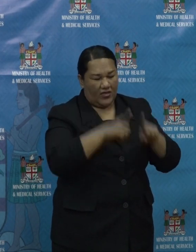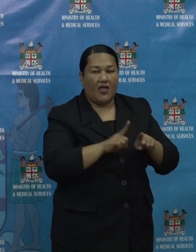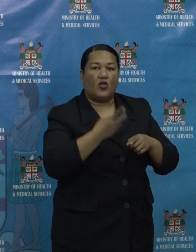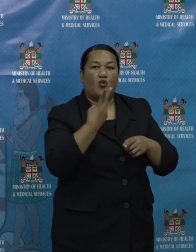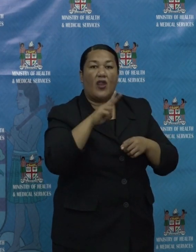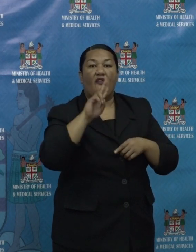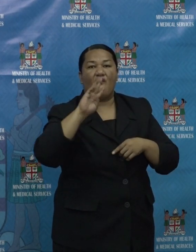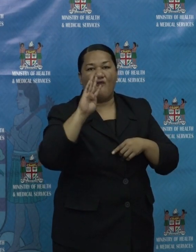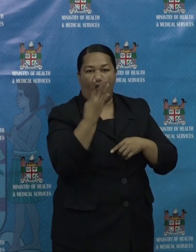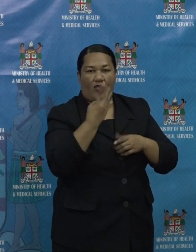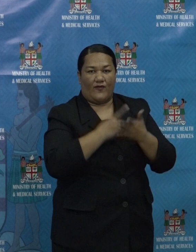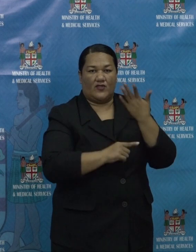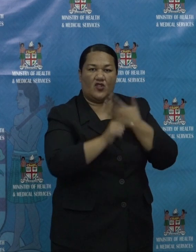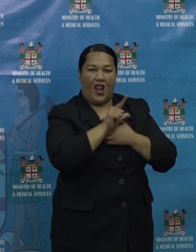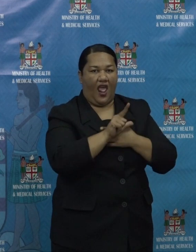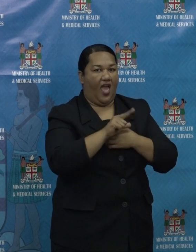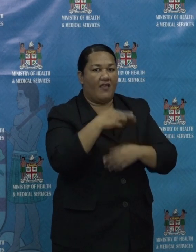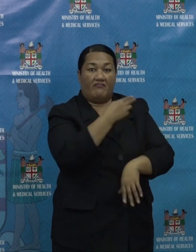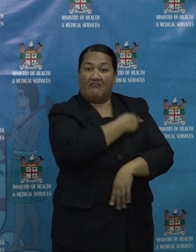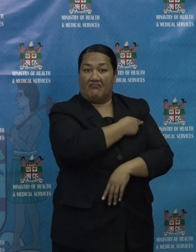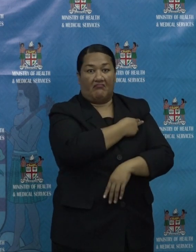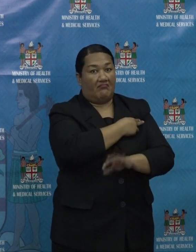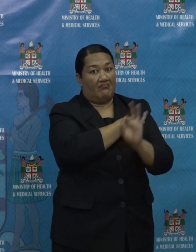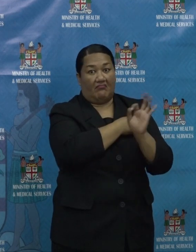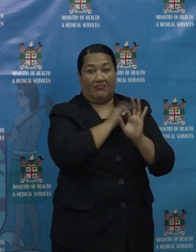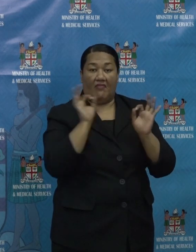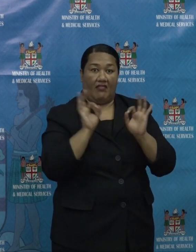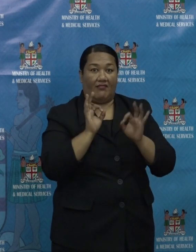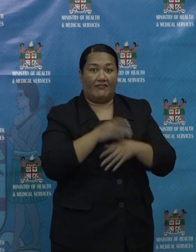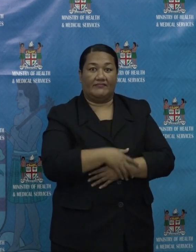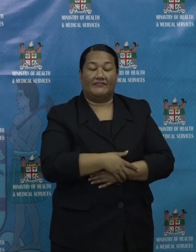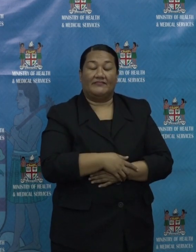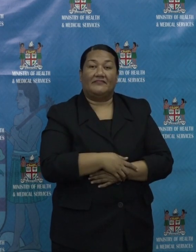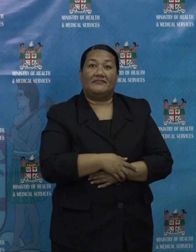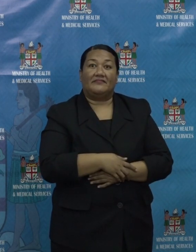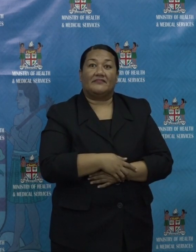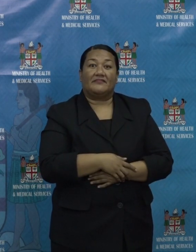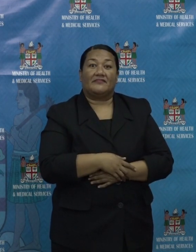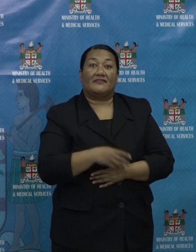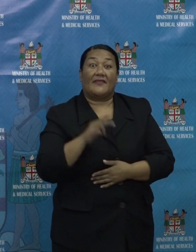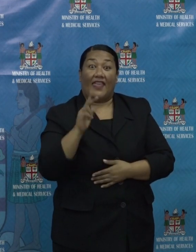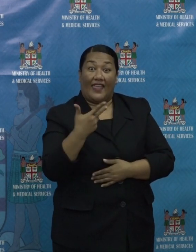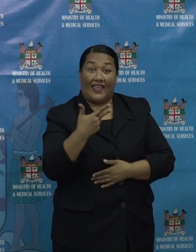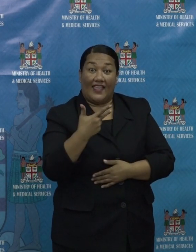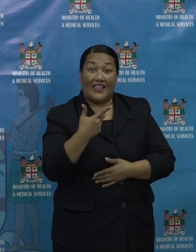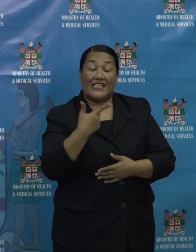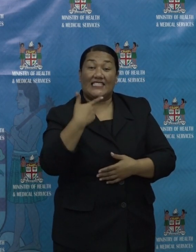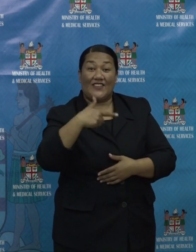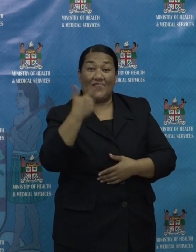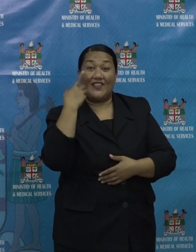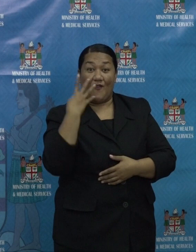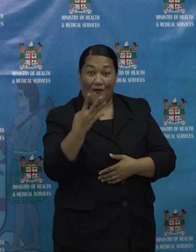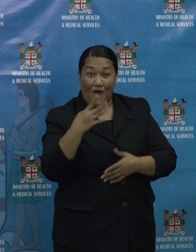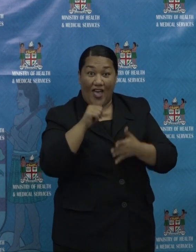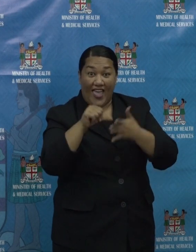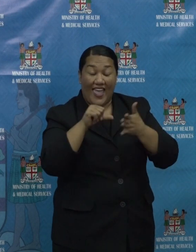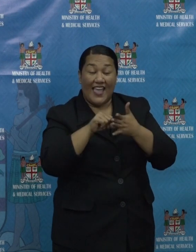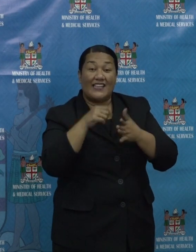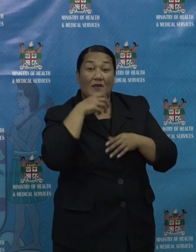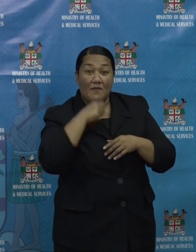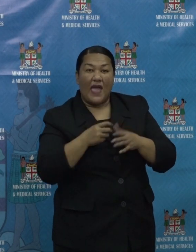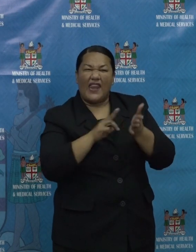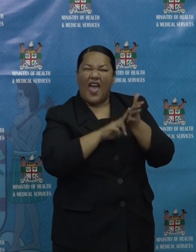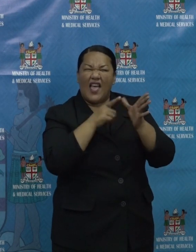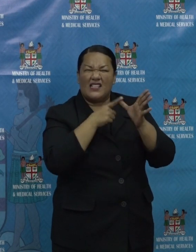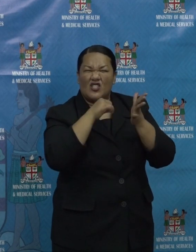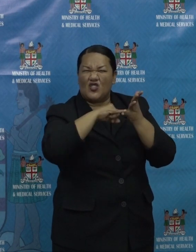of July. He was not vaccinated. The 8th COVID-19 death to report is a 74-year-old man from Nasova who